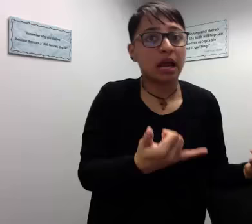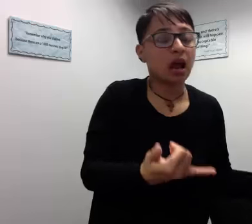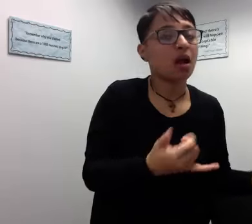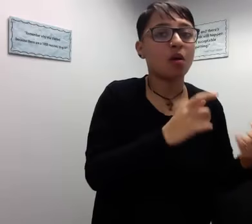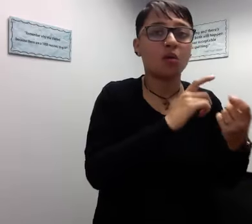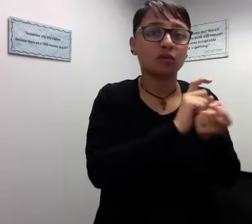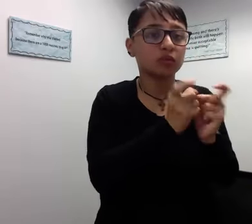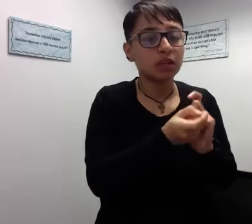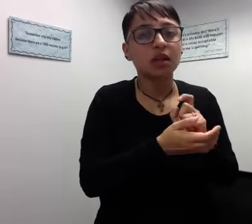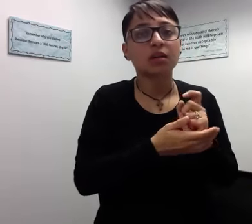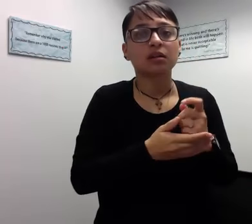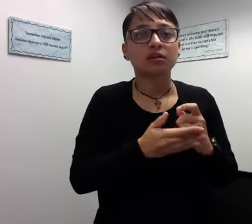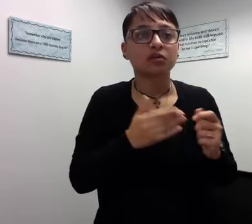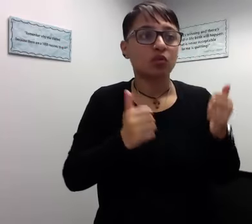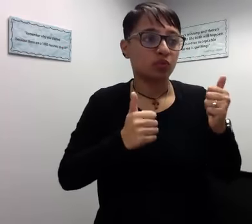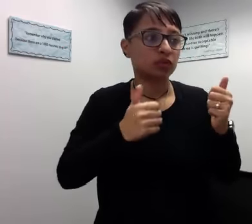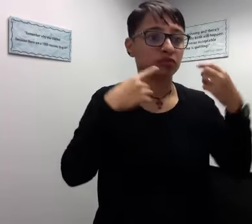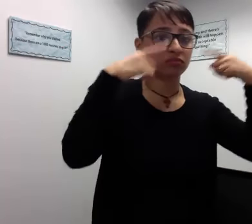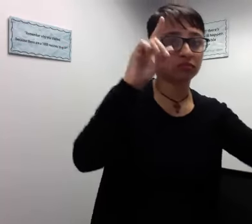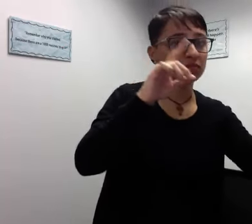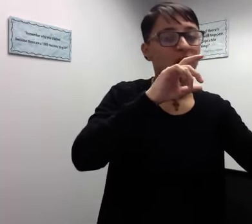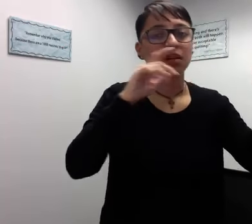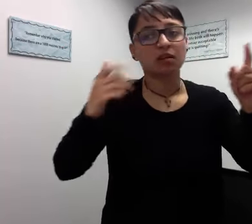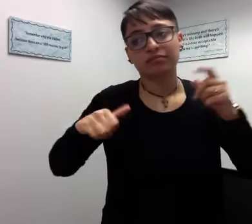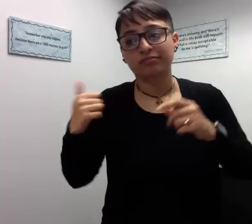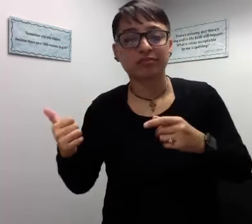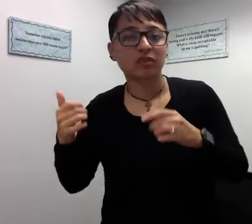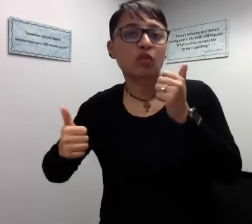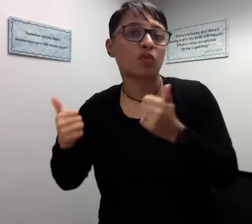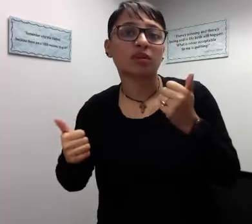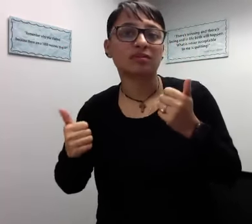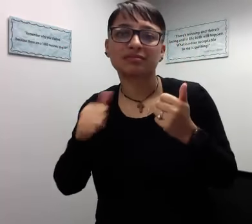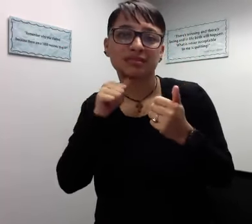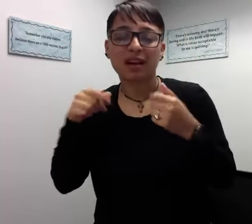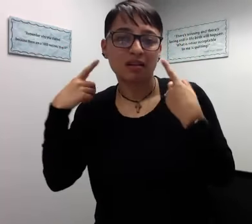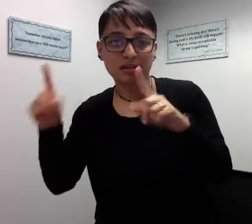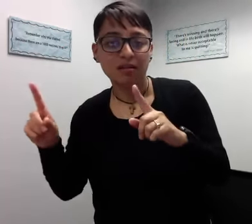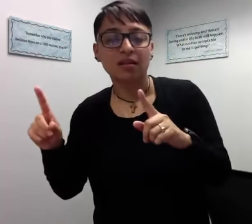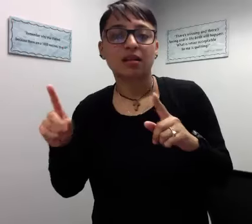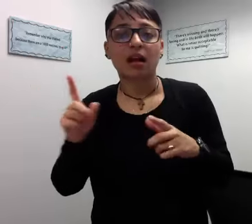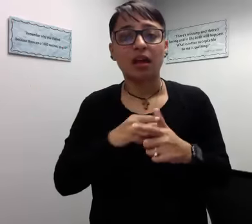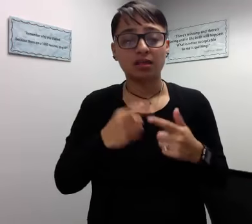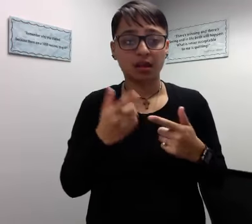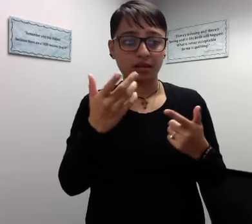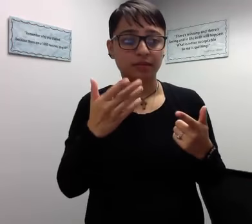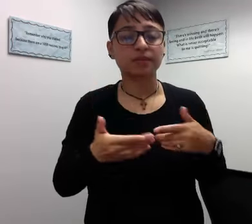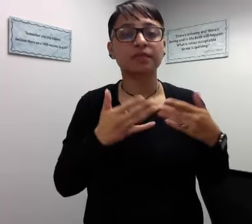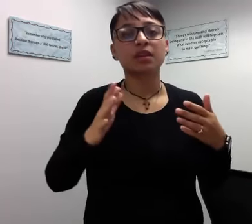working? And then you need to put in what's called a formal request for evaluation. And